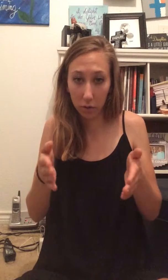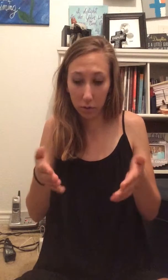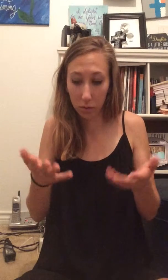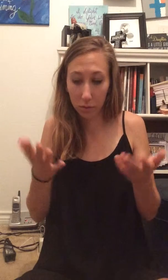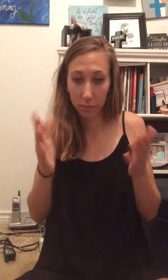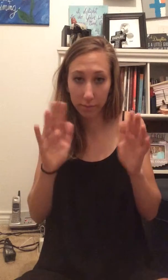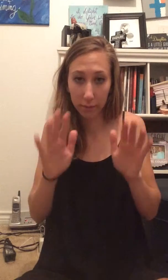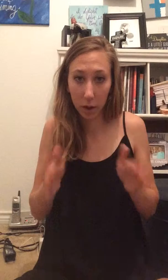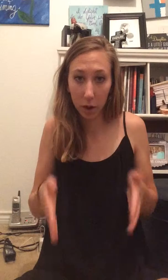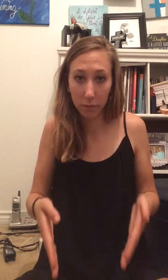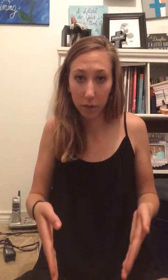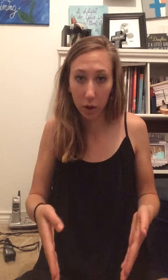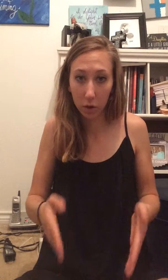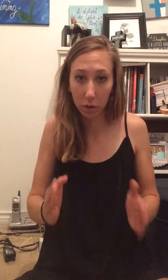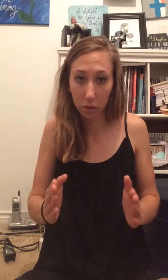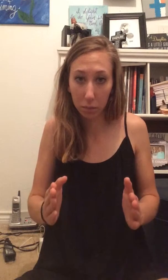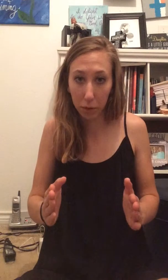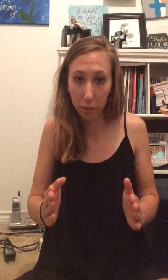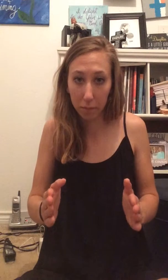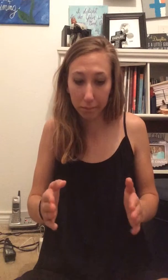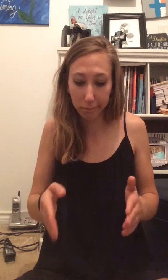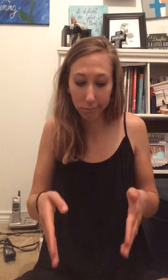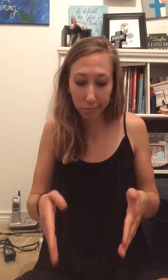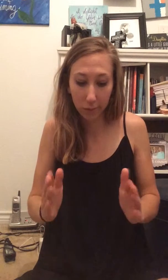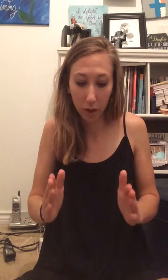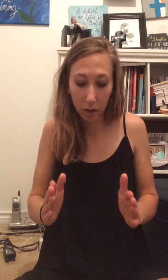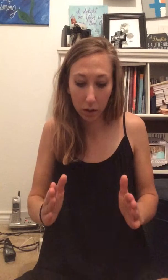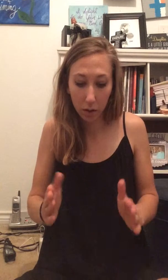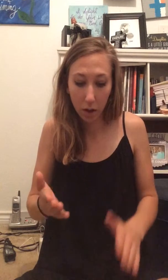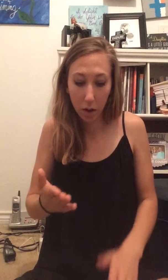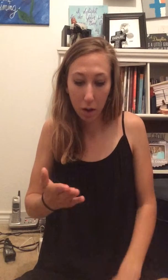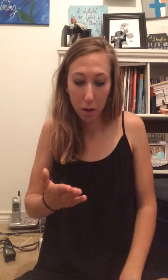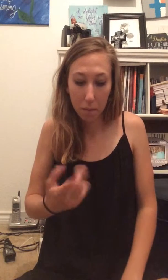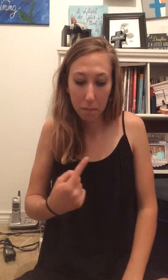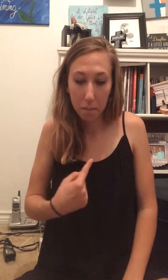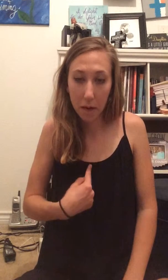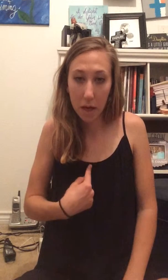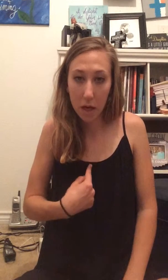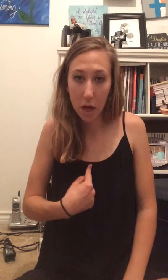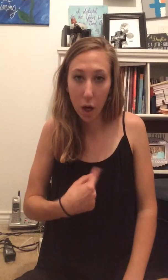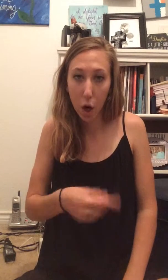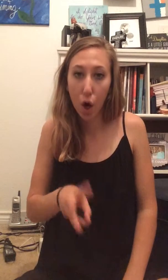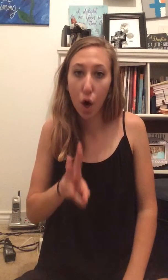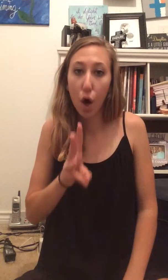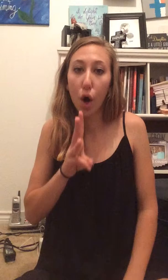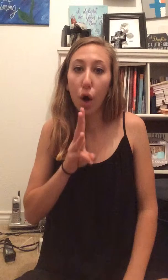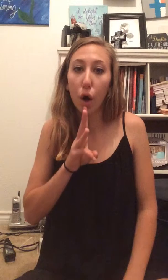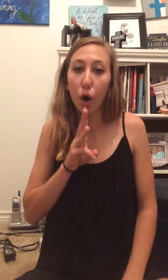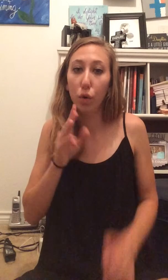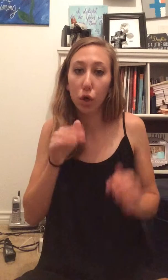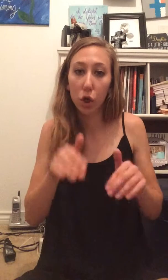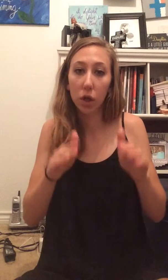are just here and you just bring them up. Let me ocean